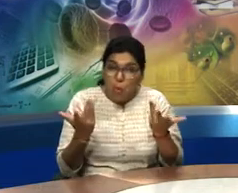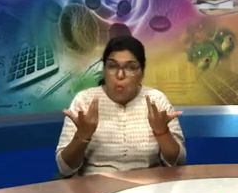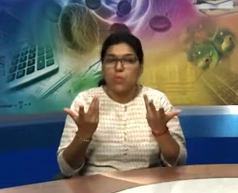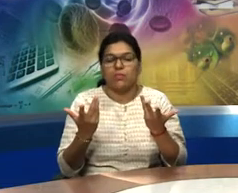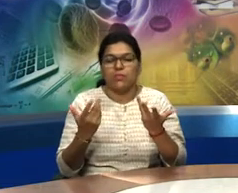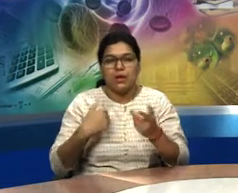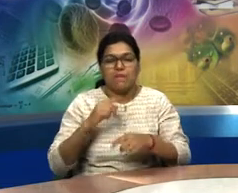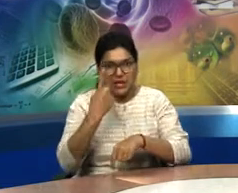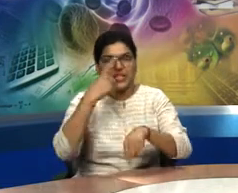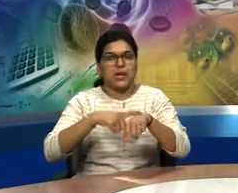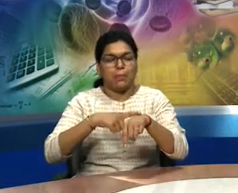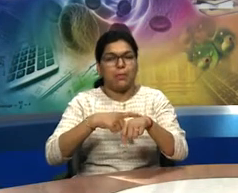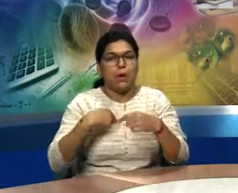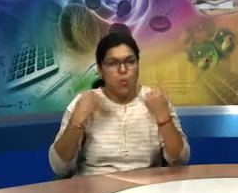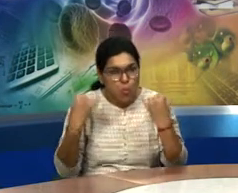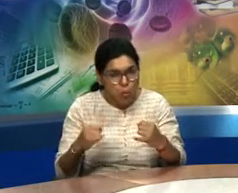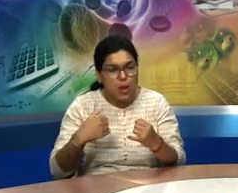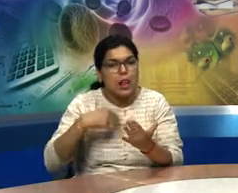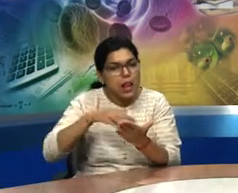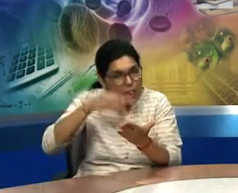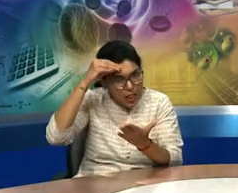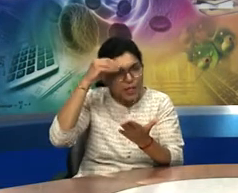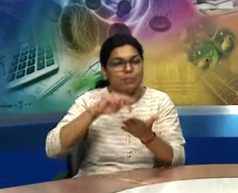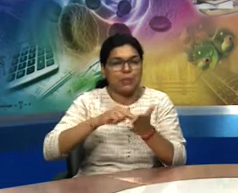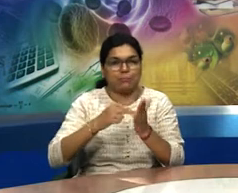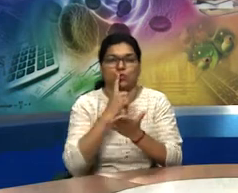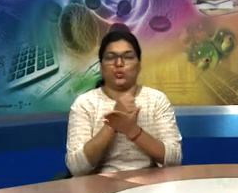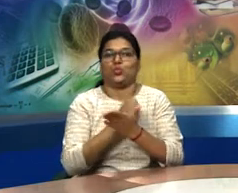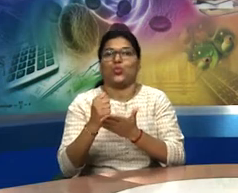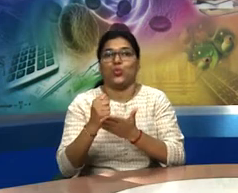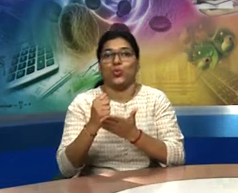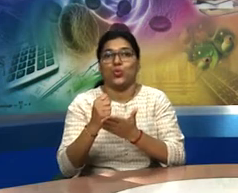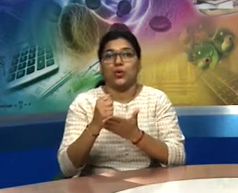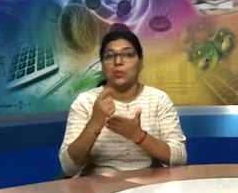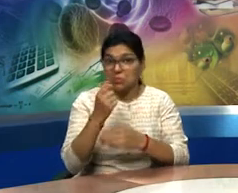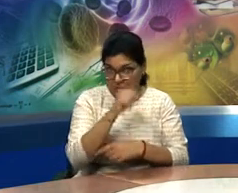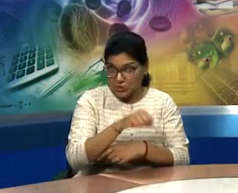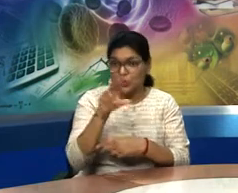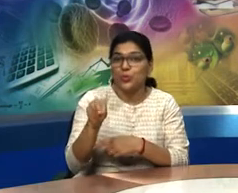from this story? Or were his childhoods and teenage years like yours?